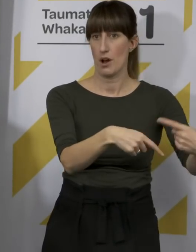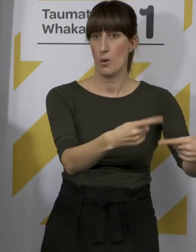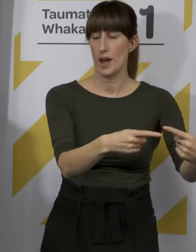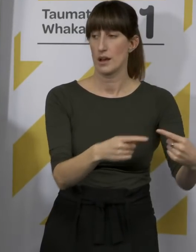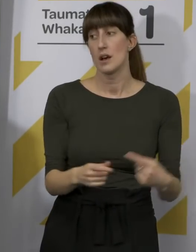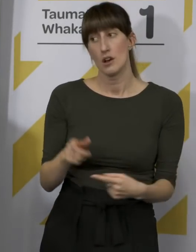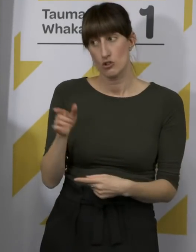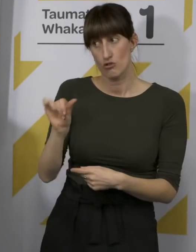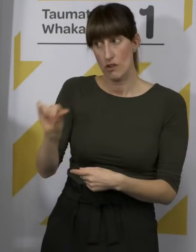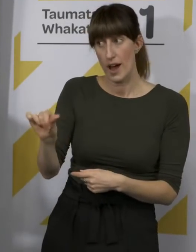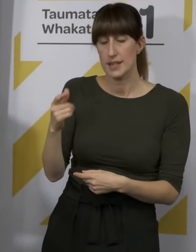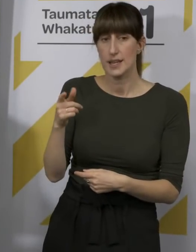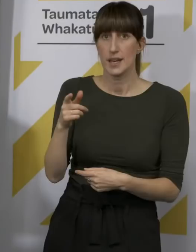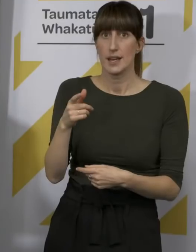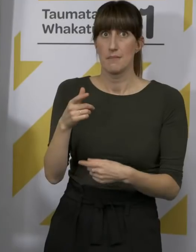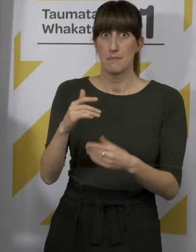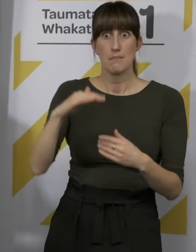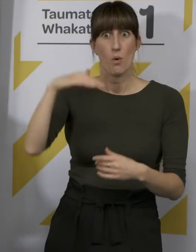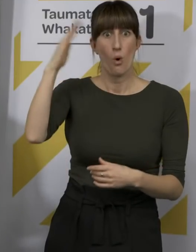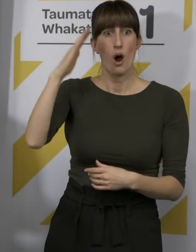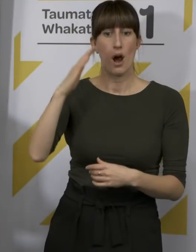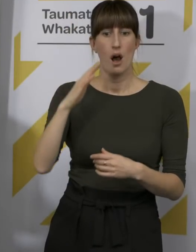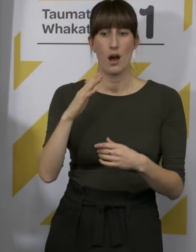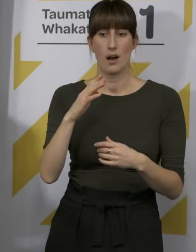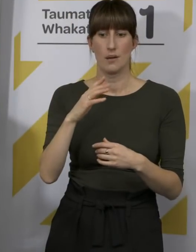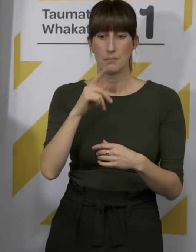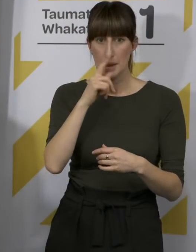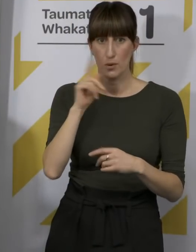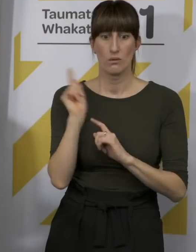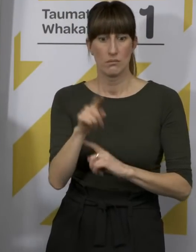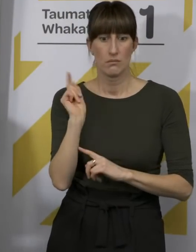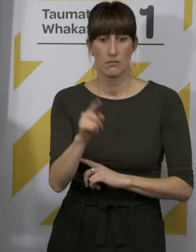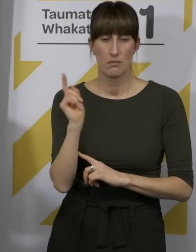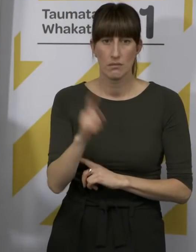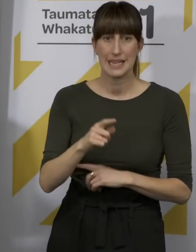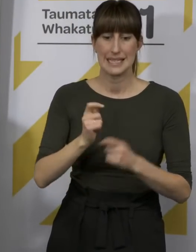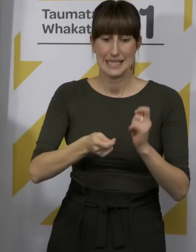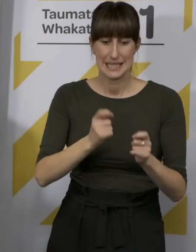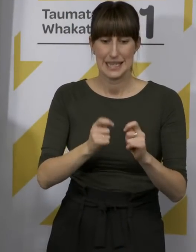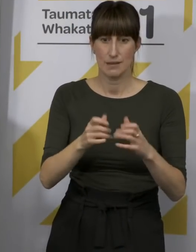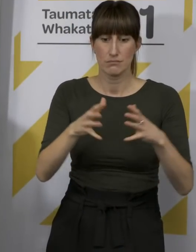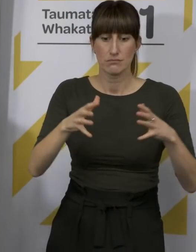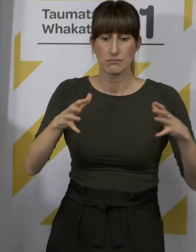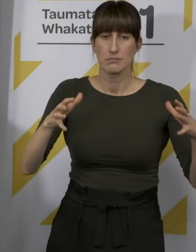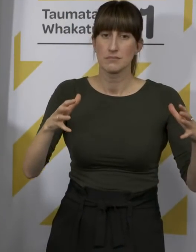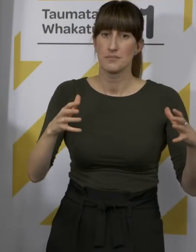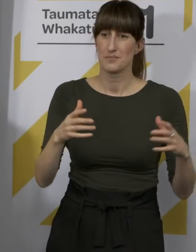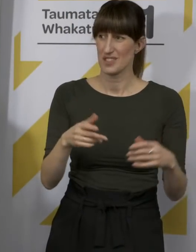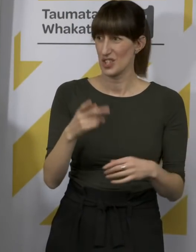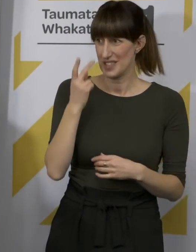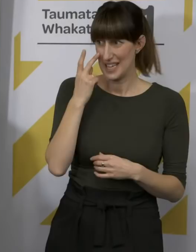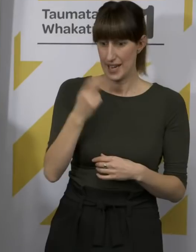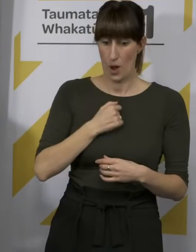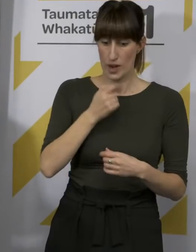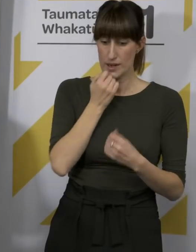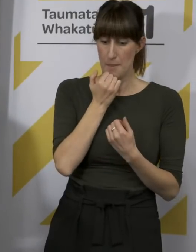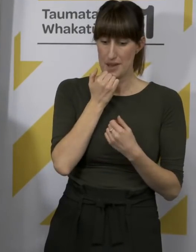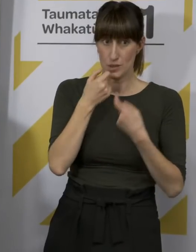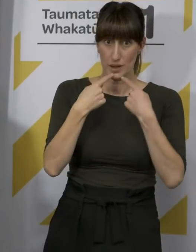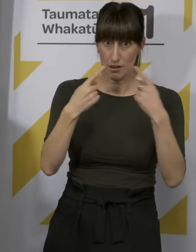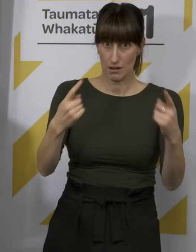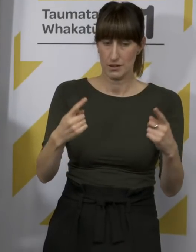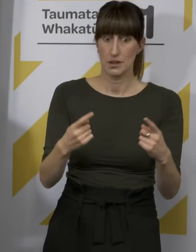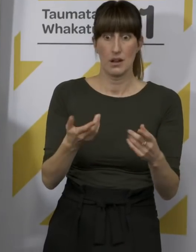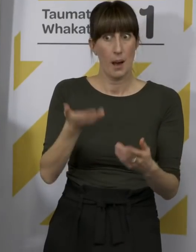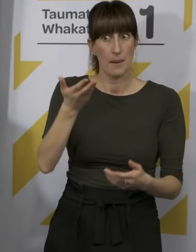in the last week, there has been, I think, a high level of awareness, and people are going for testing, and you'll have seen that the rates of testing have gone up, the numbers of tests